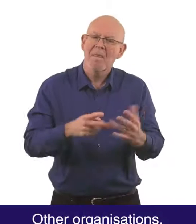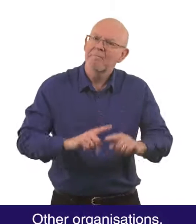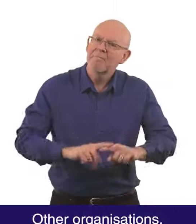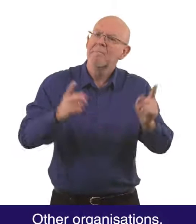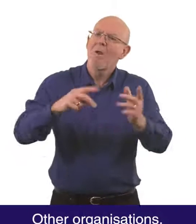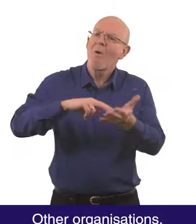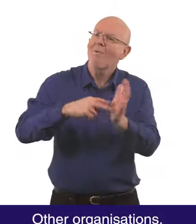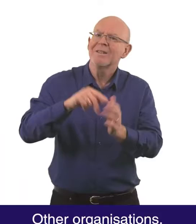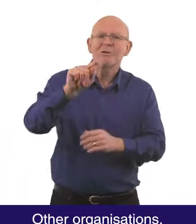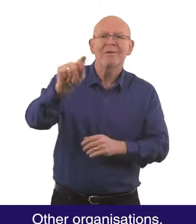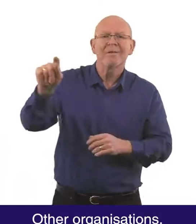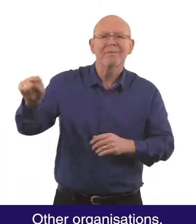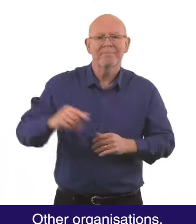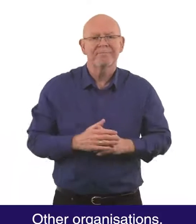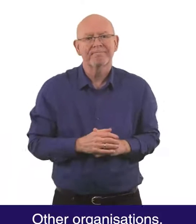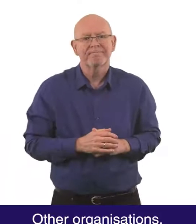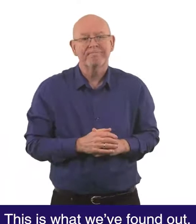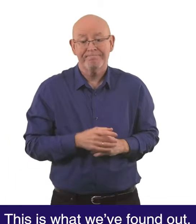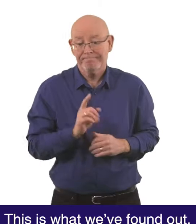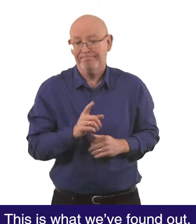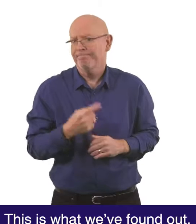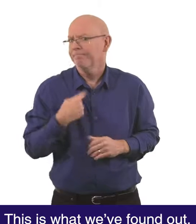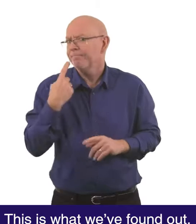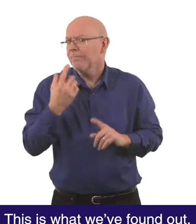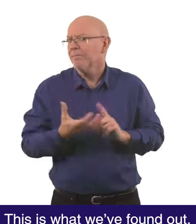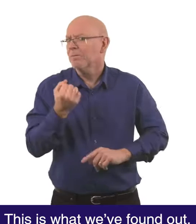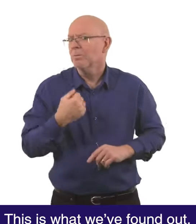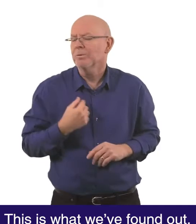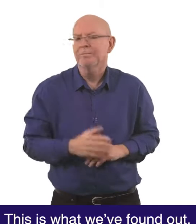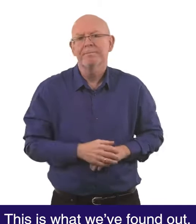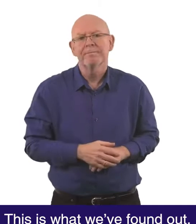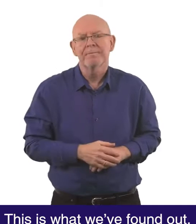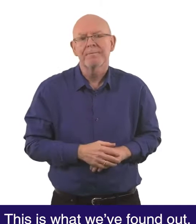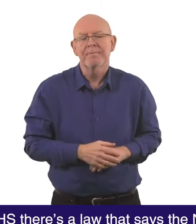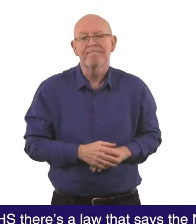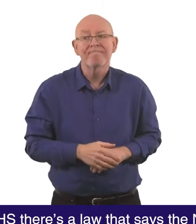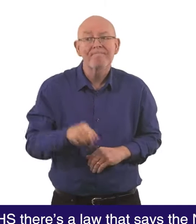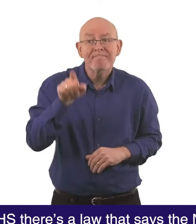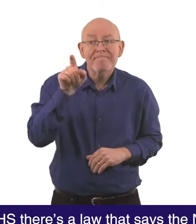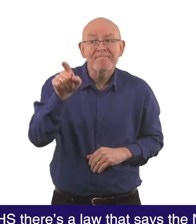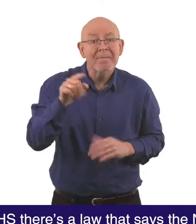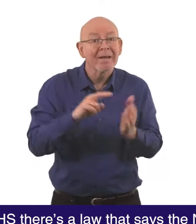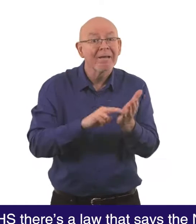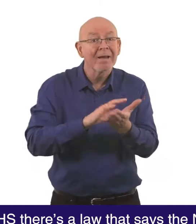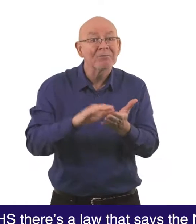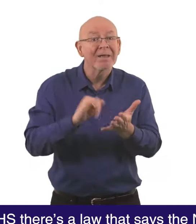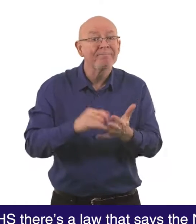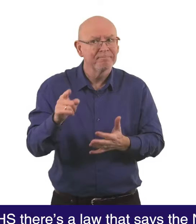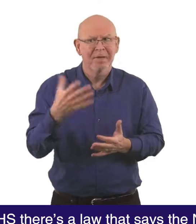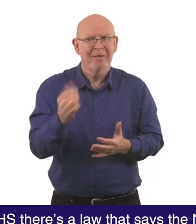Other organizations. This is what we found out. In the NHS, there's a law that says